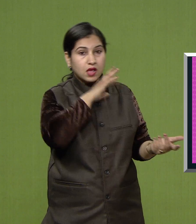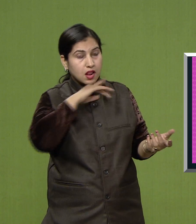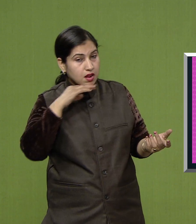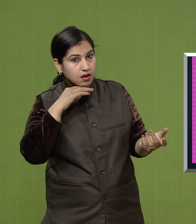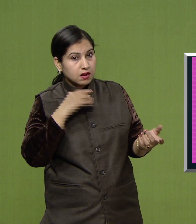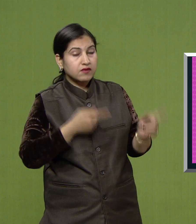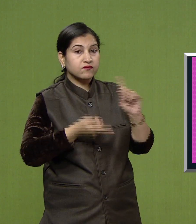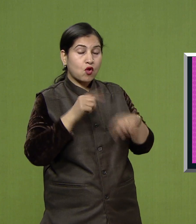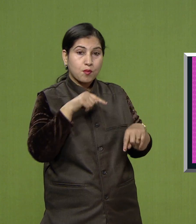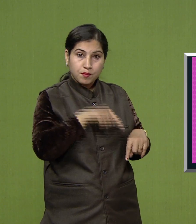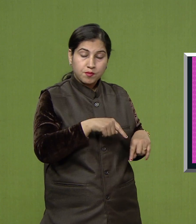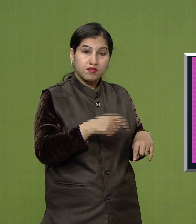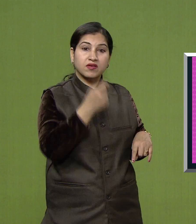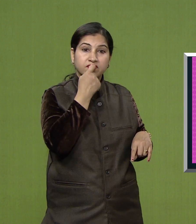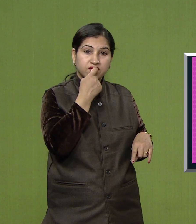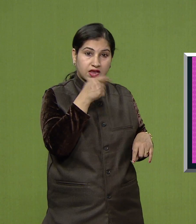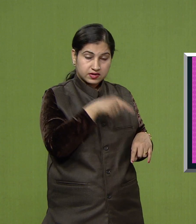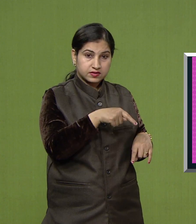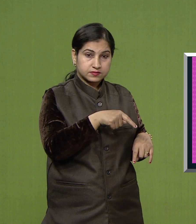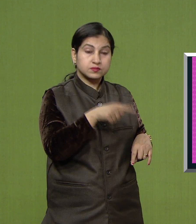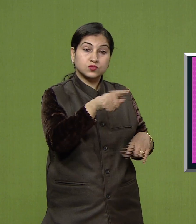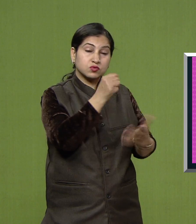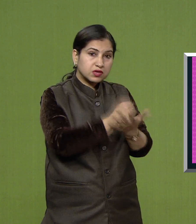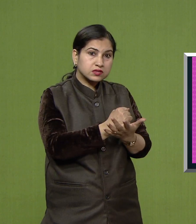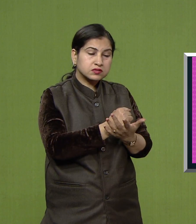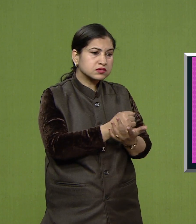the stain with lime juice and salt.